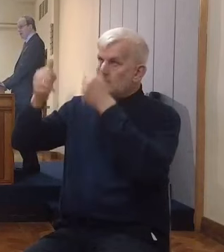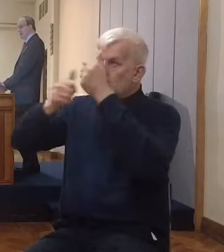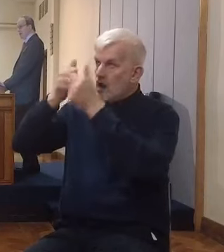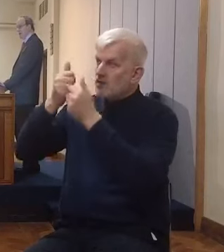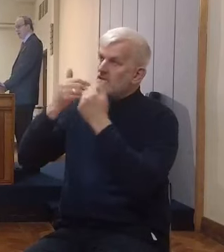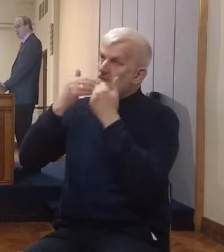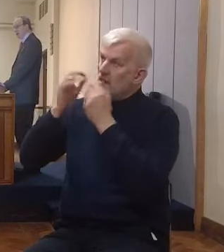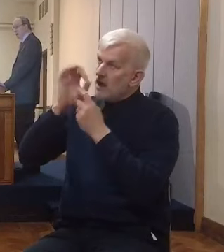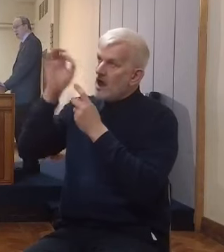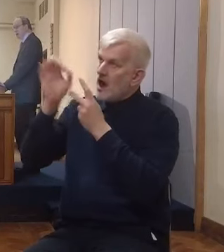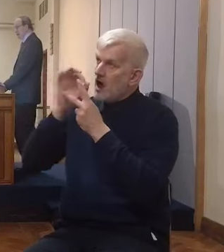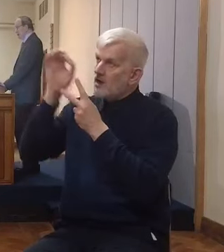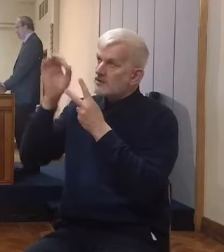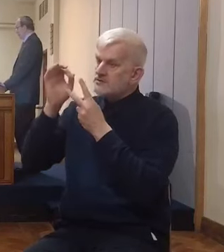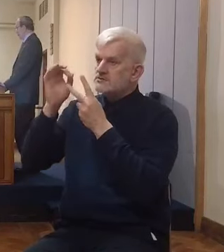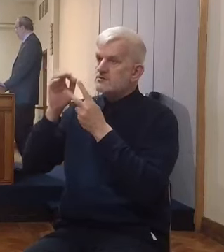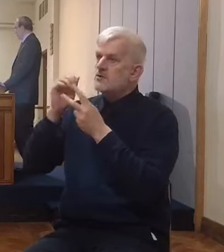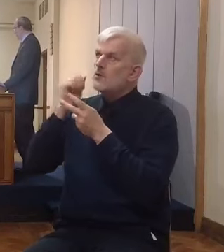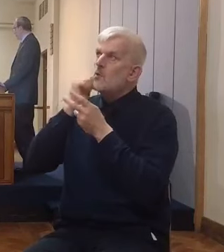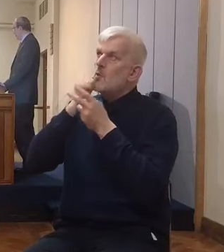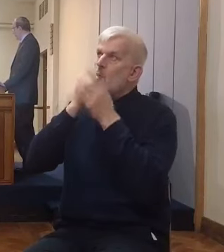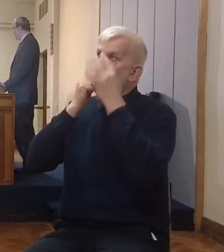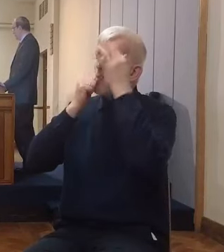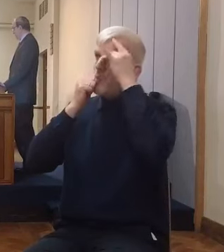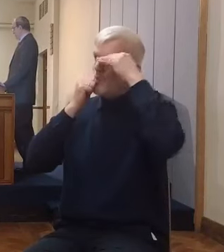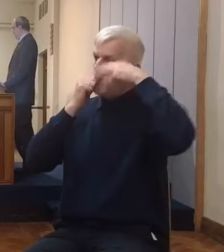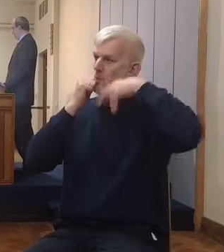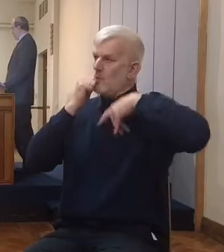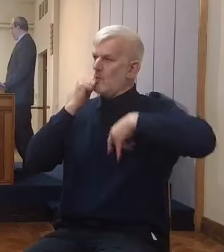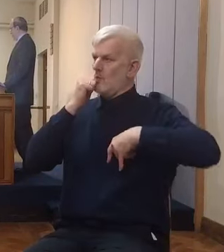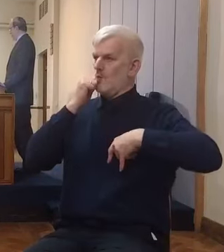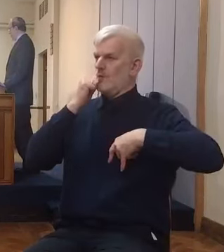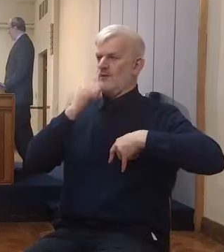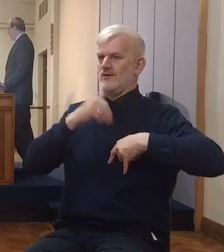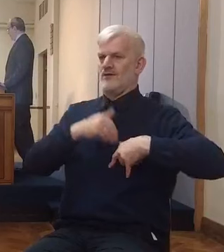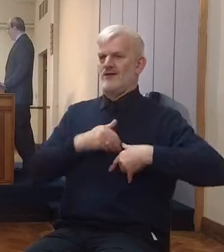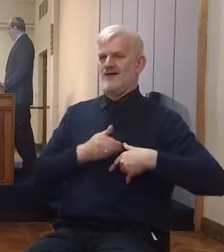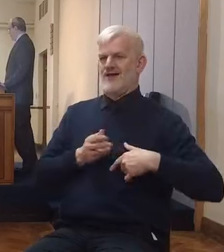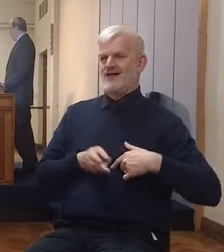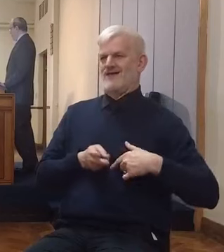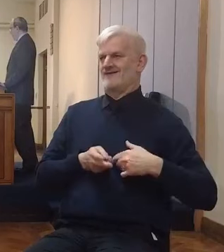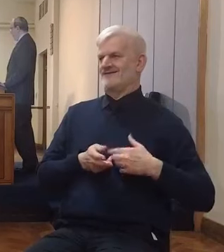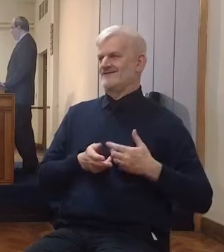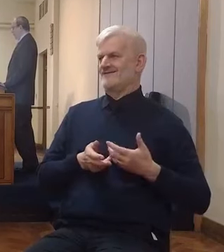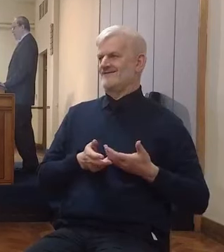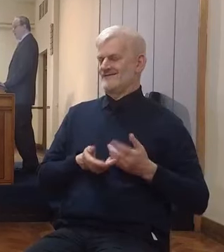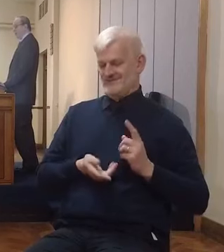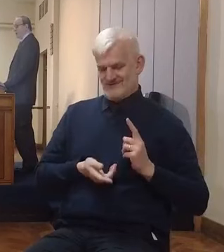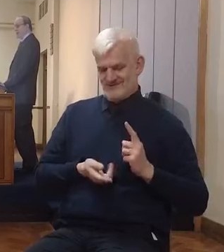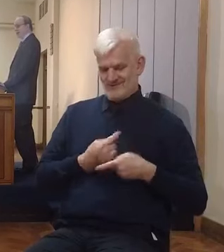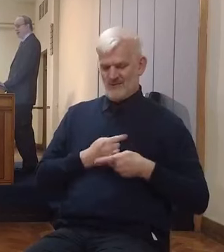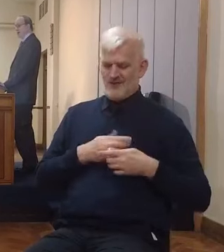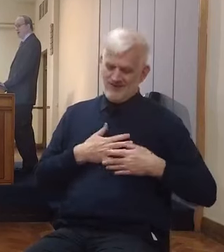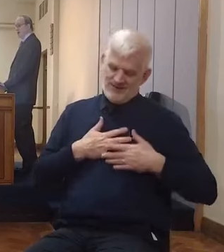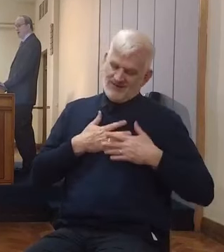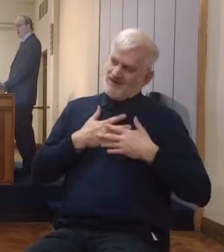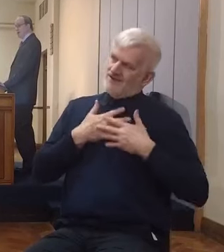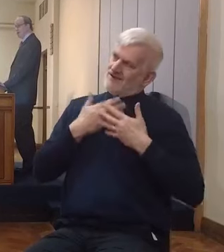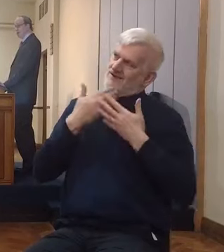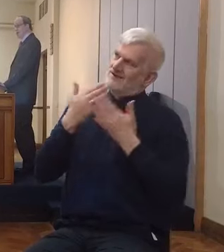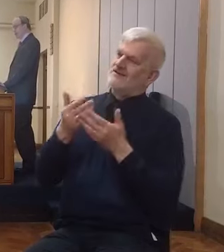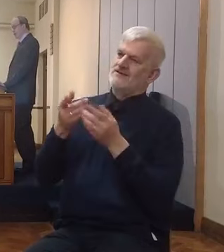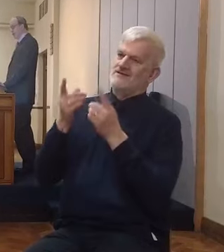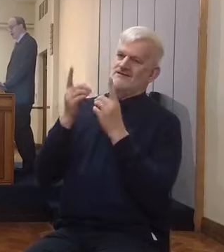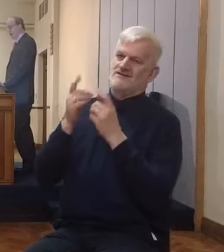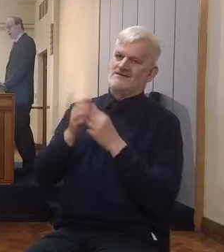feeling system reactivates. It's a system of response. It's a great privilege and